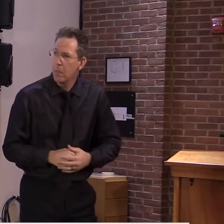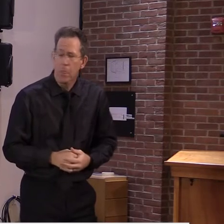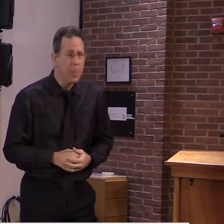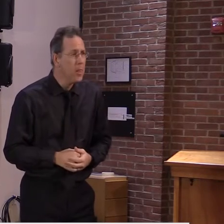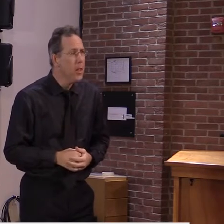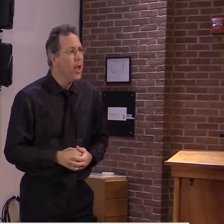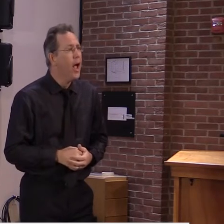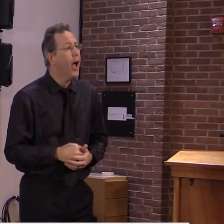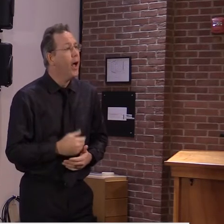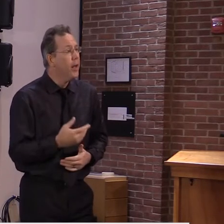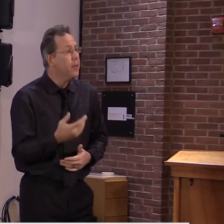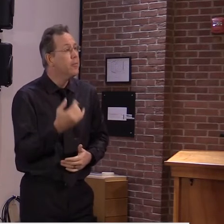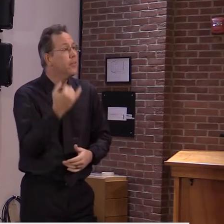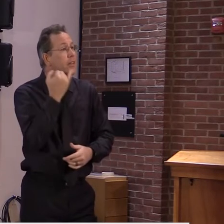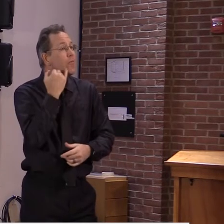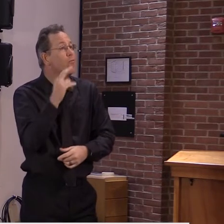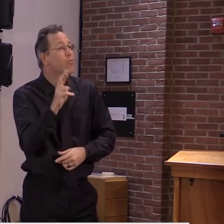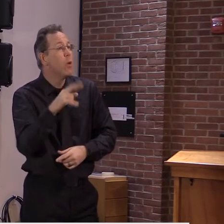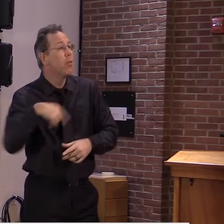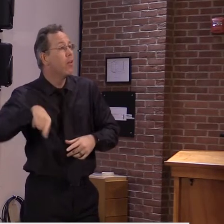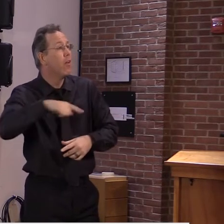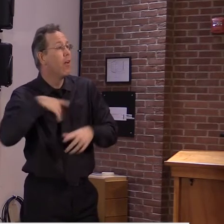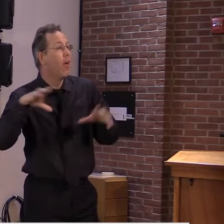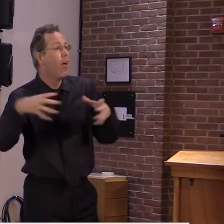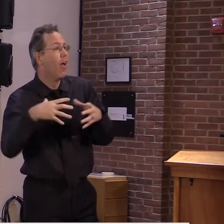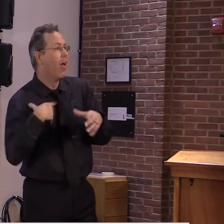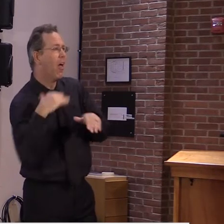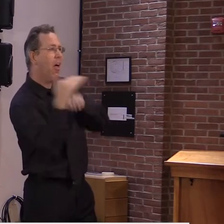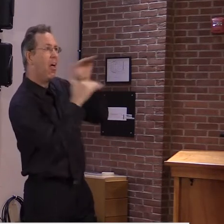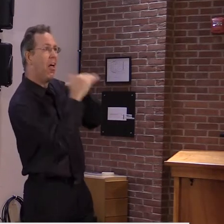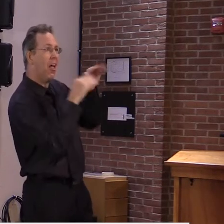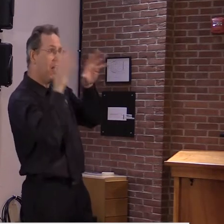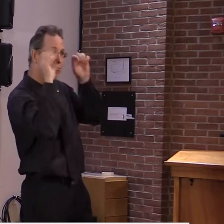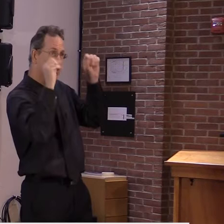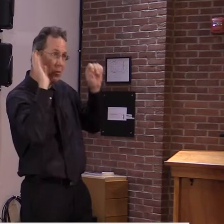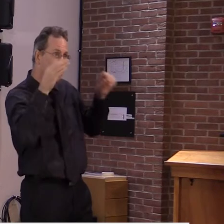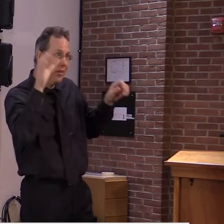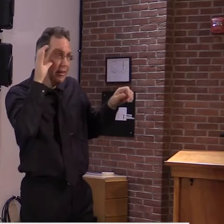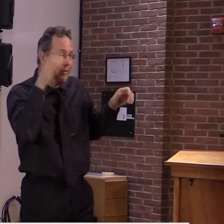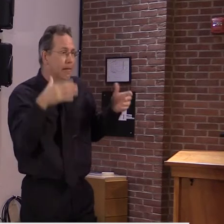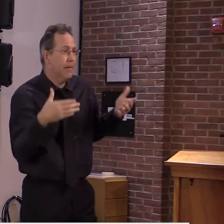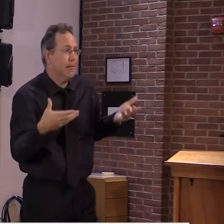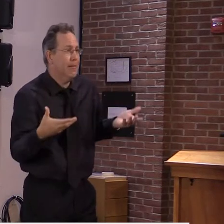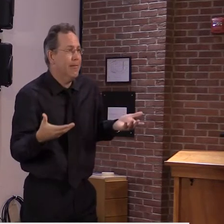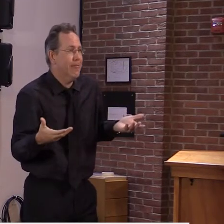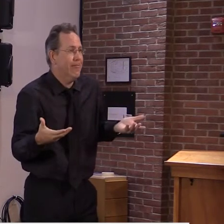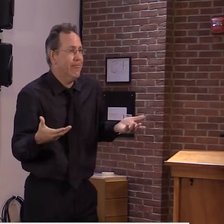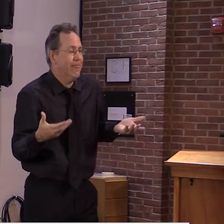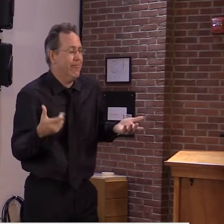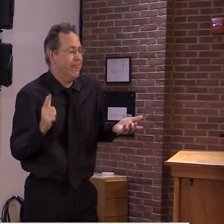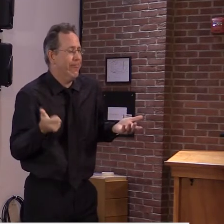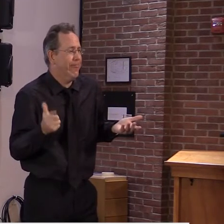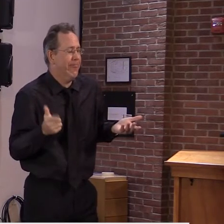this. All right, we're going to move. Thank you. Mike at the Islander.